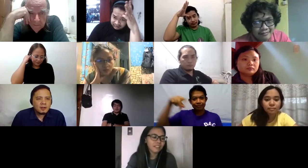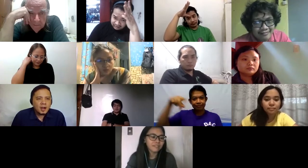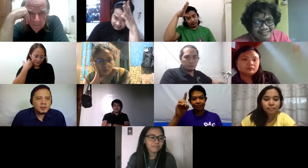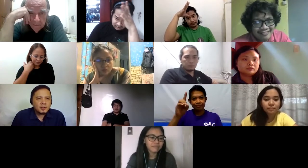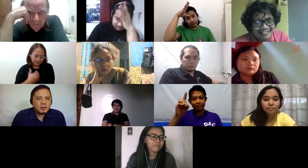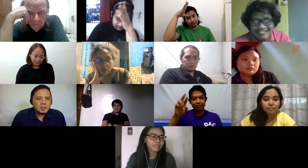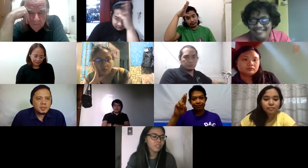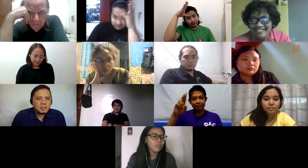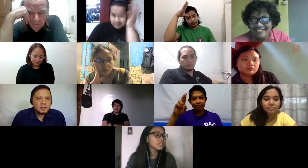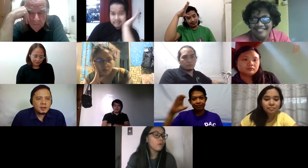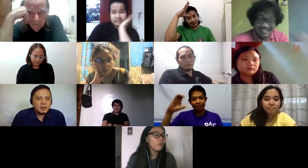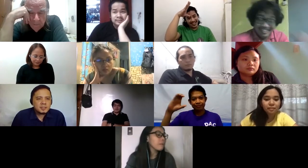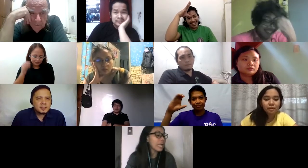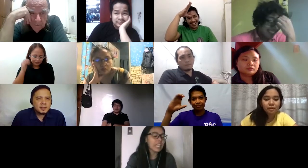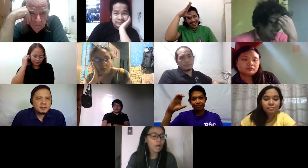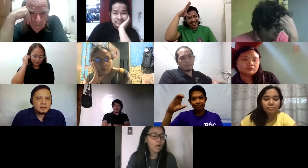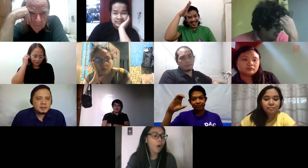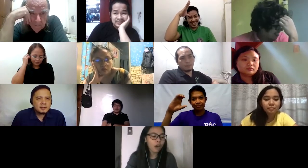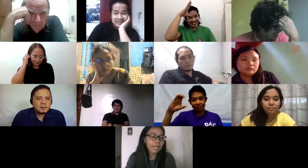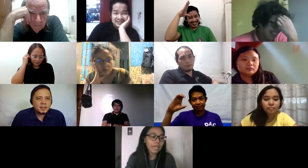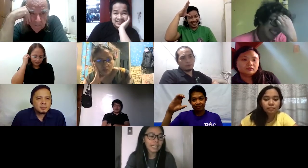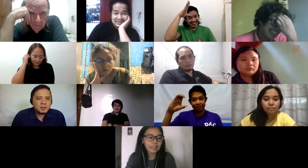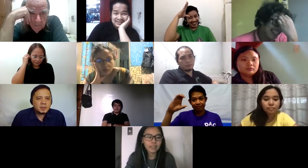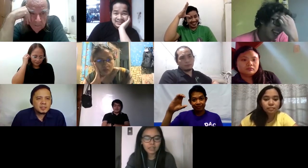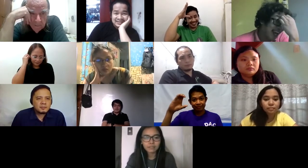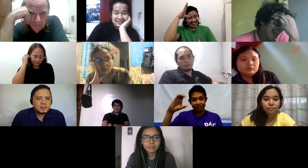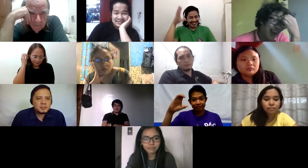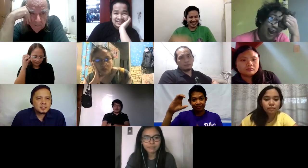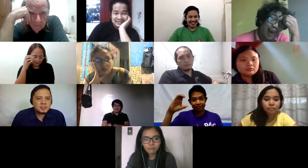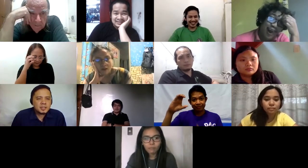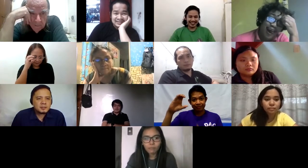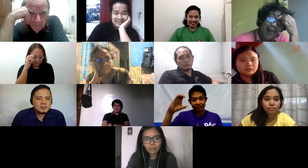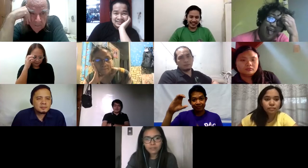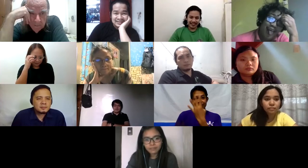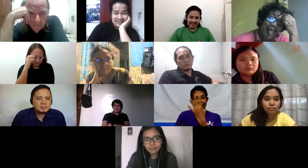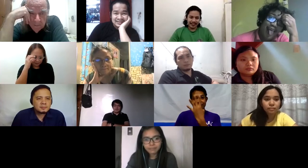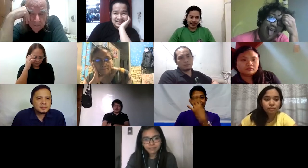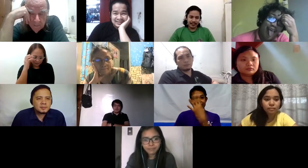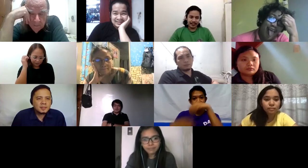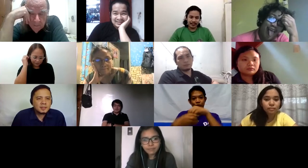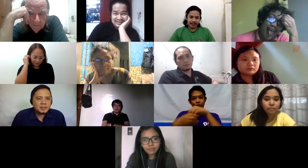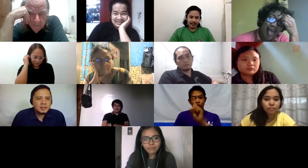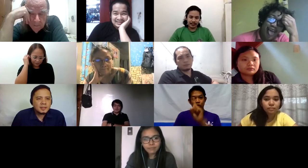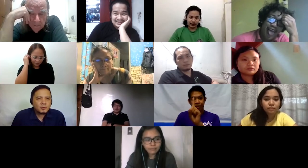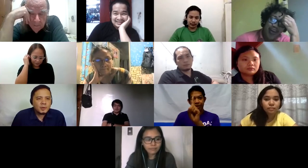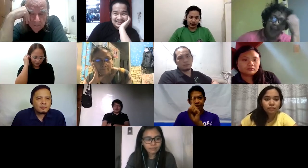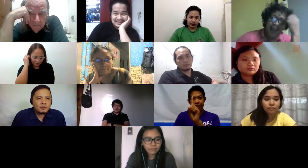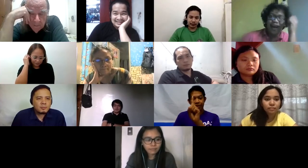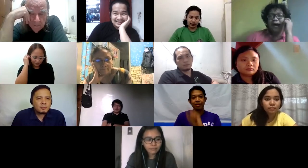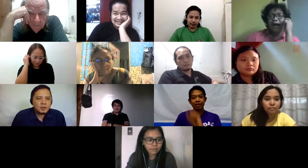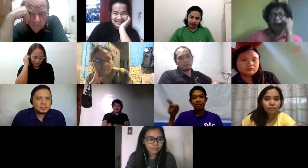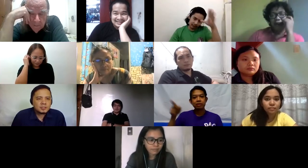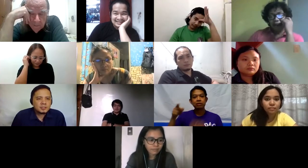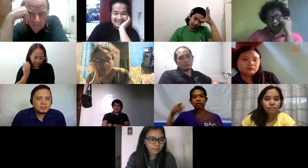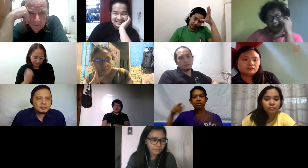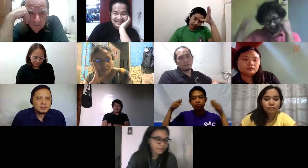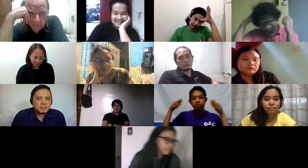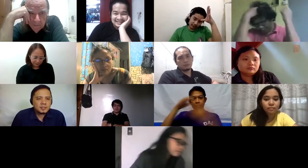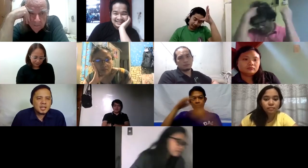under PDRC, the Philippine Deaf Resource Center, we have 4 books. It's actually 4